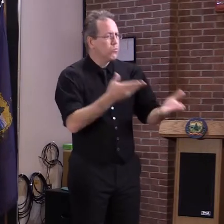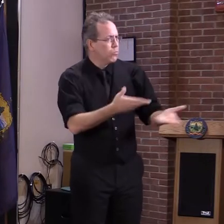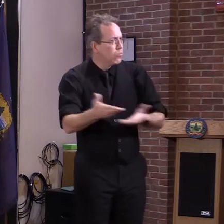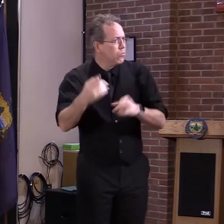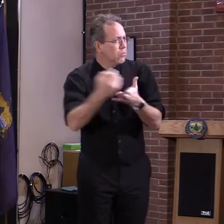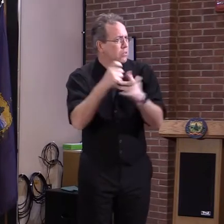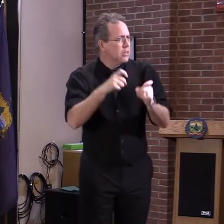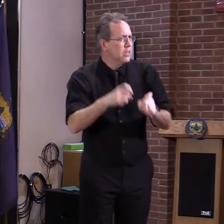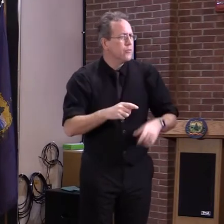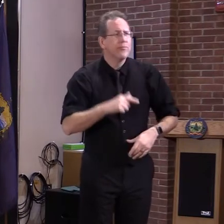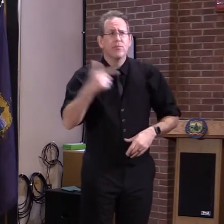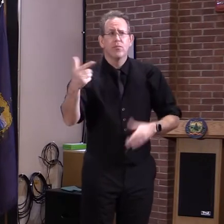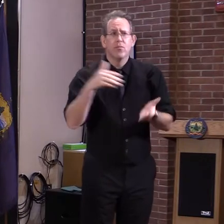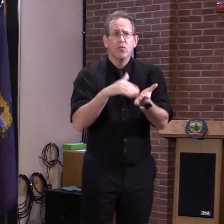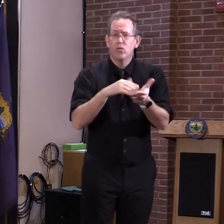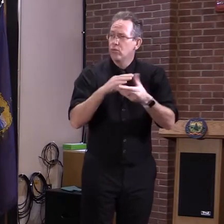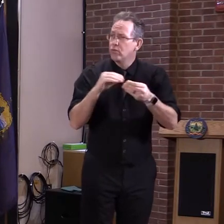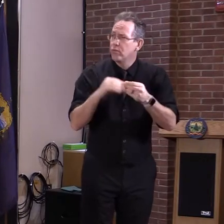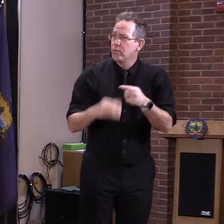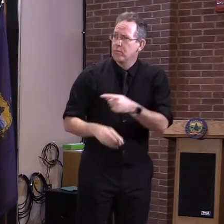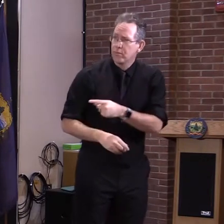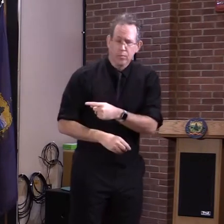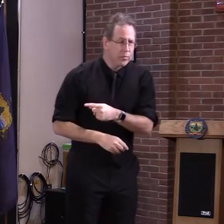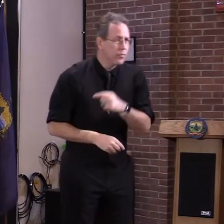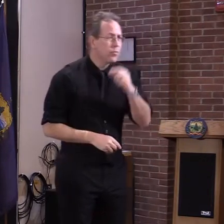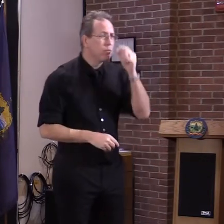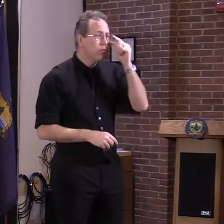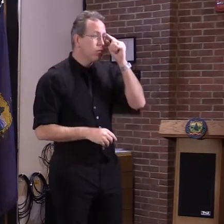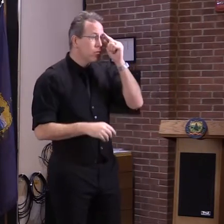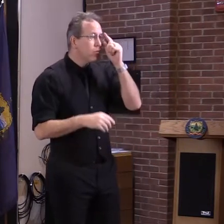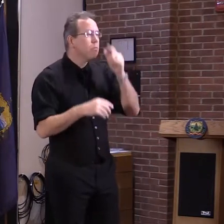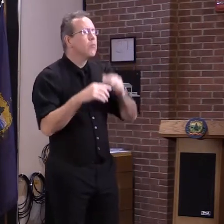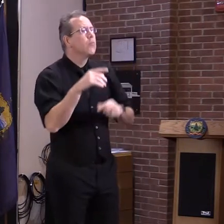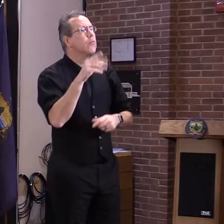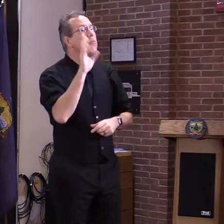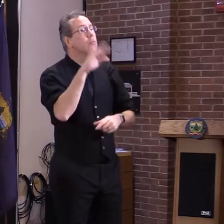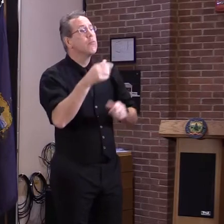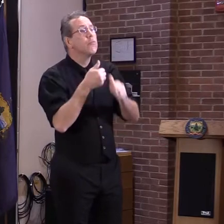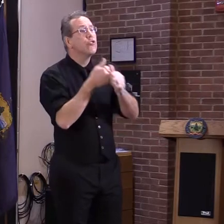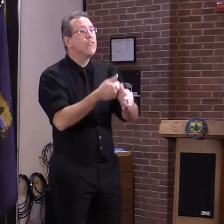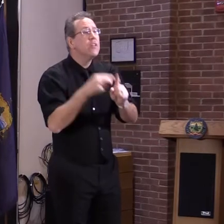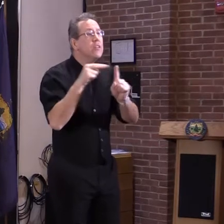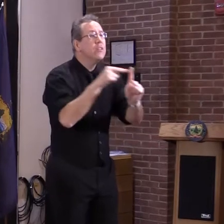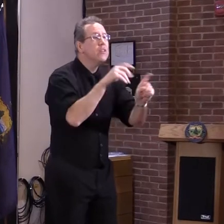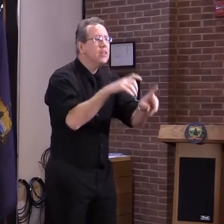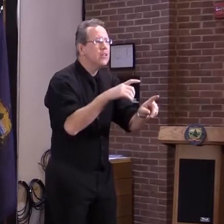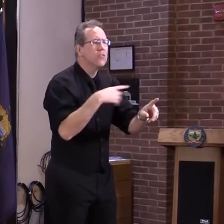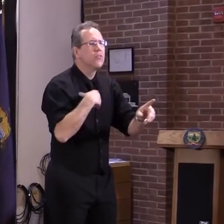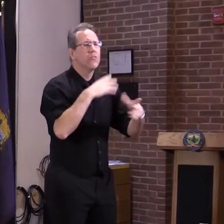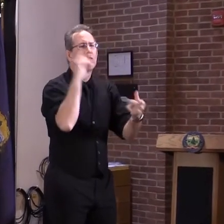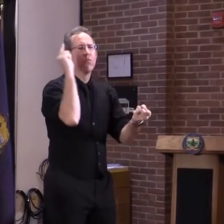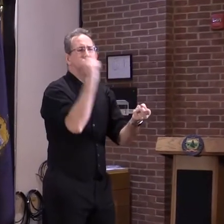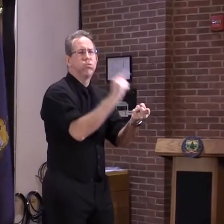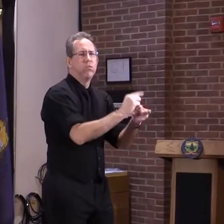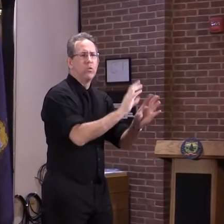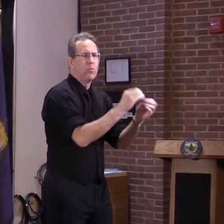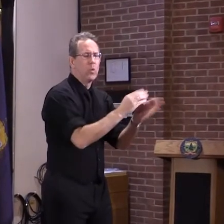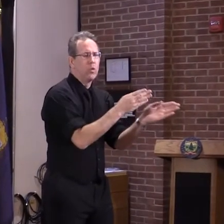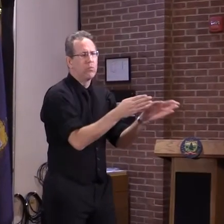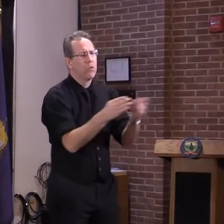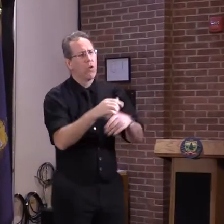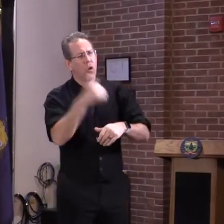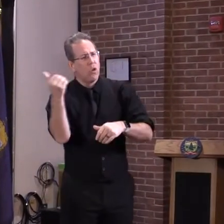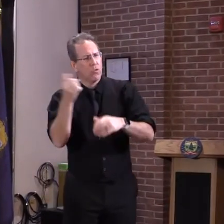Hi, yes, we have clearly pivoted away from that, though as the Secretary pointed out, there are